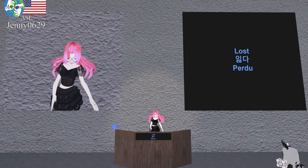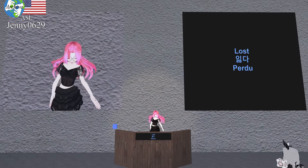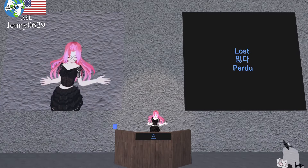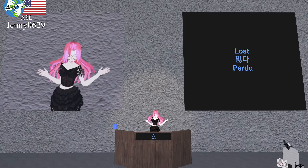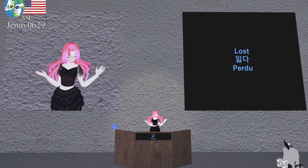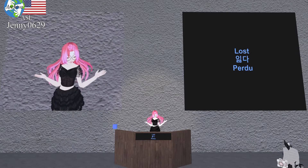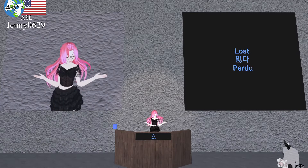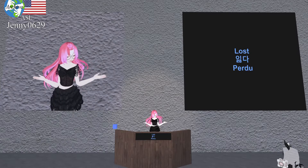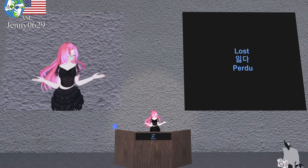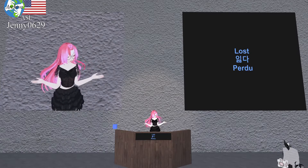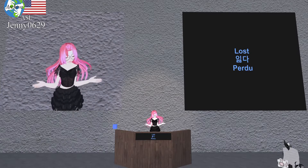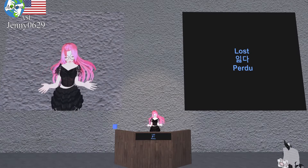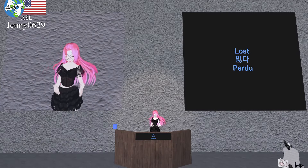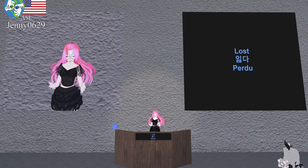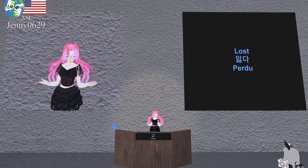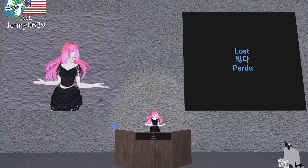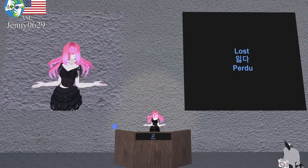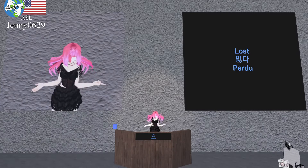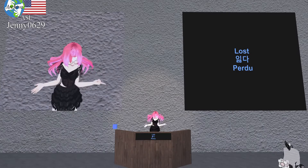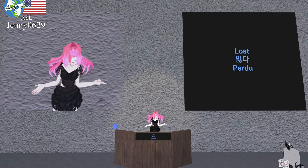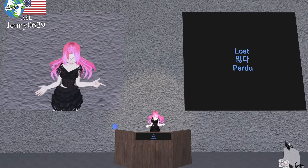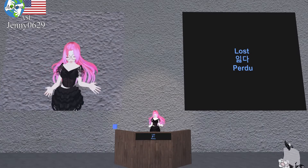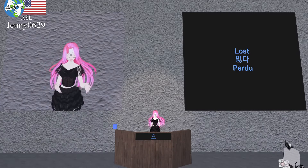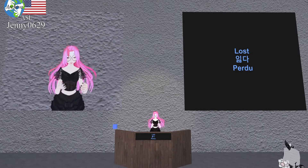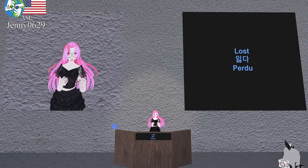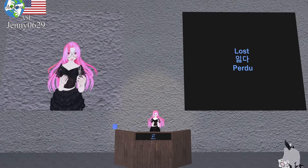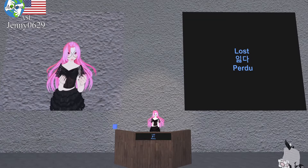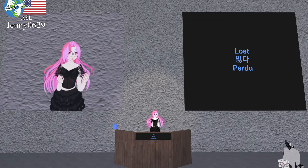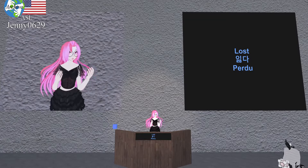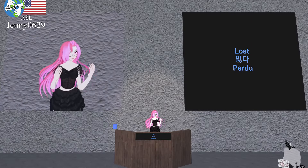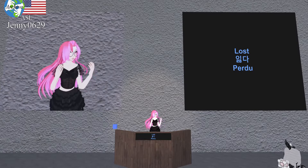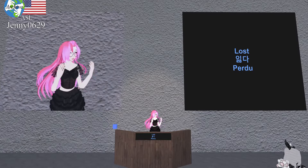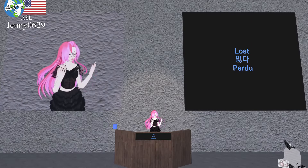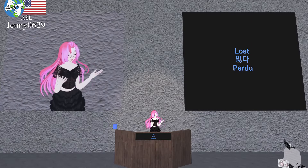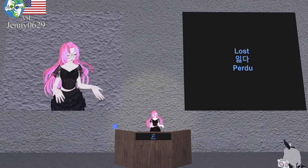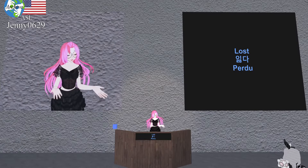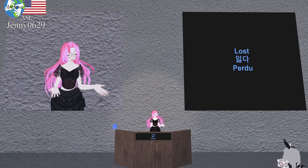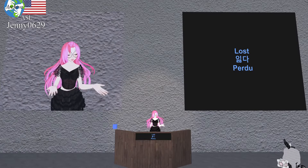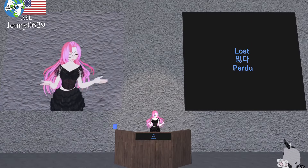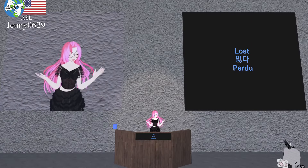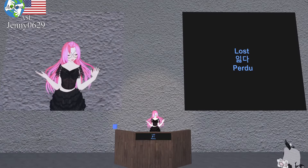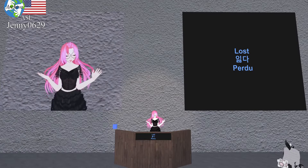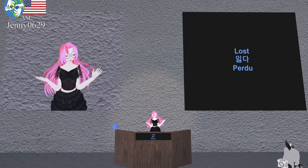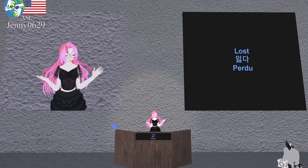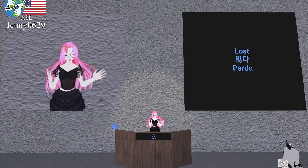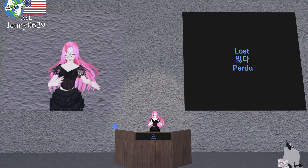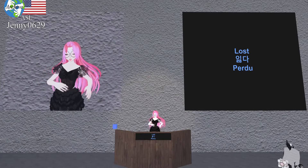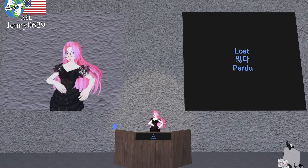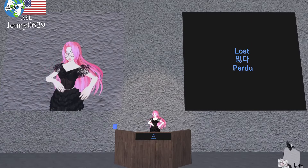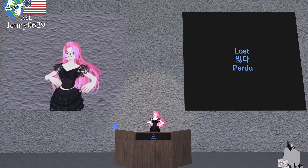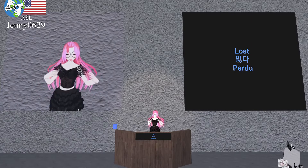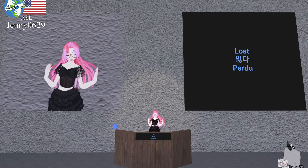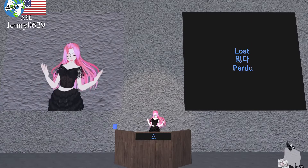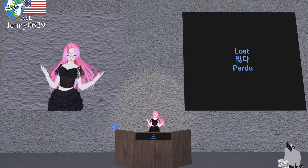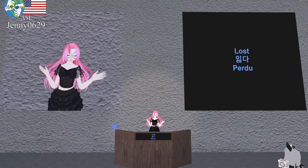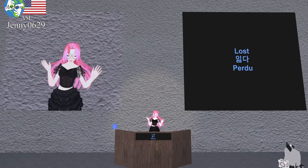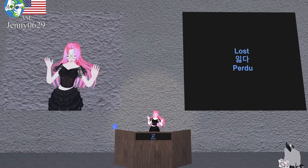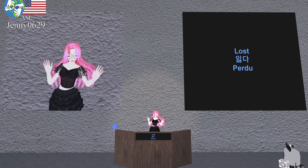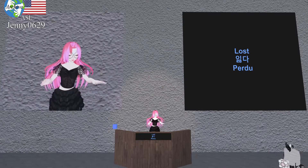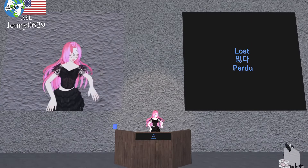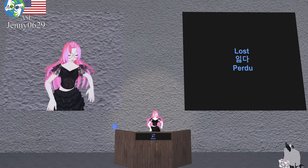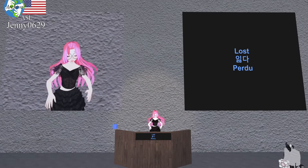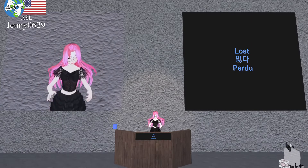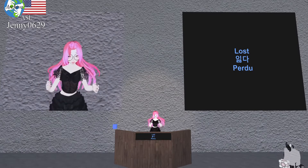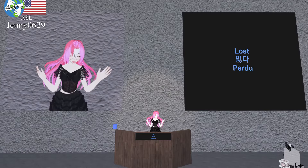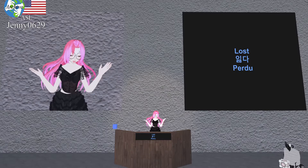Okay, lost. I know I already taught this one in my last lesson. I think it's actually double, but so this could be both in the context of I lost my mom, or I lost my